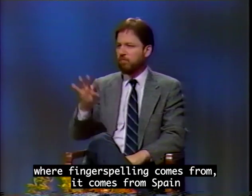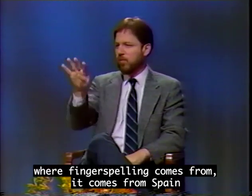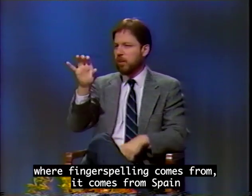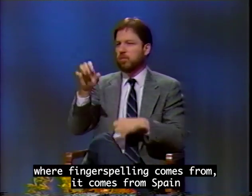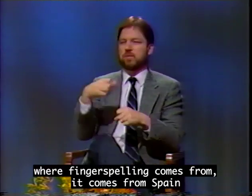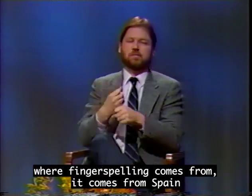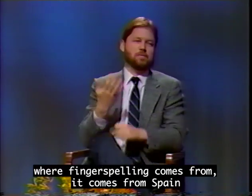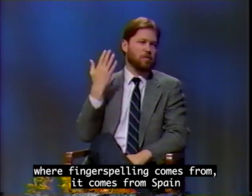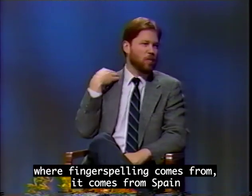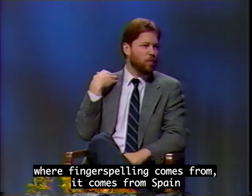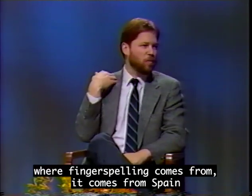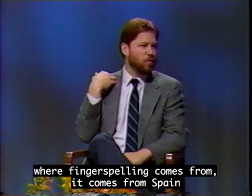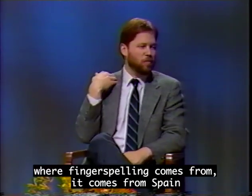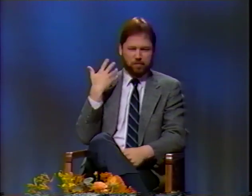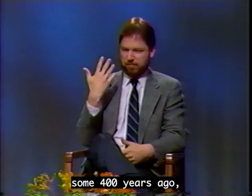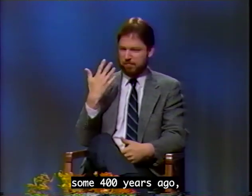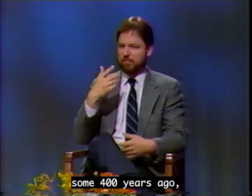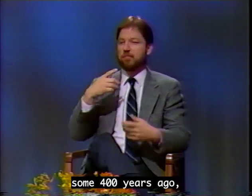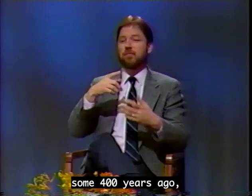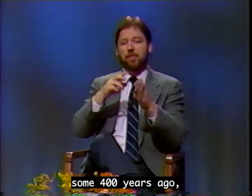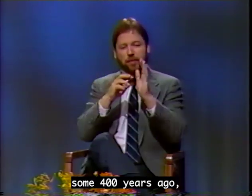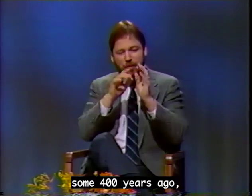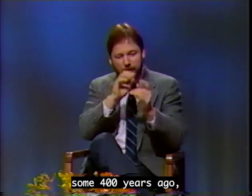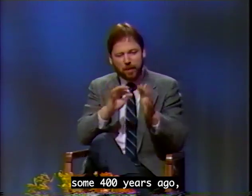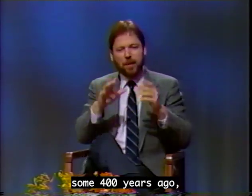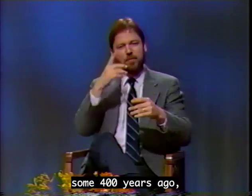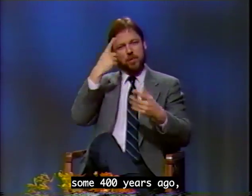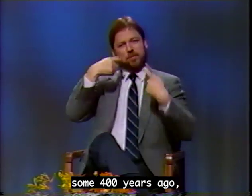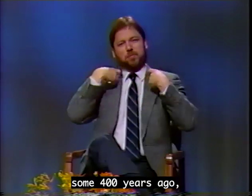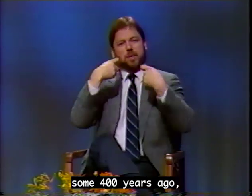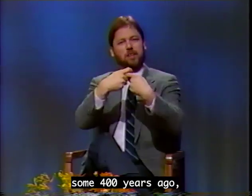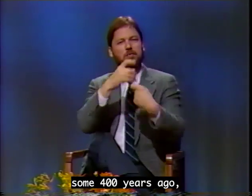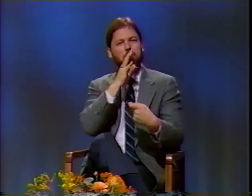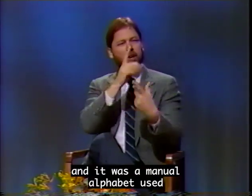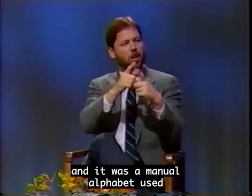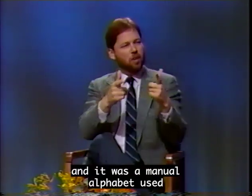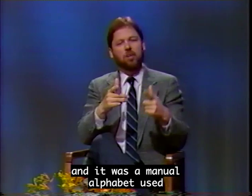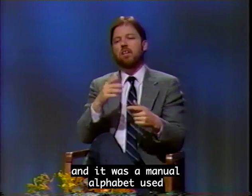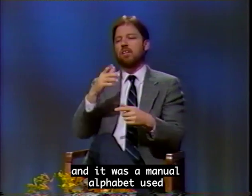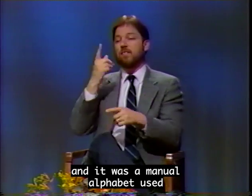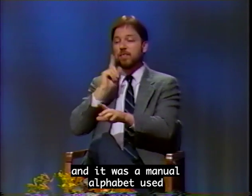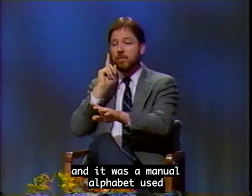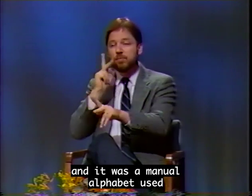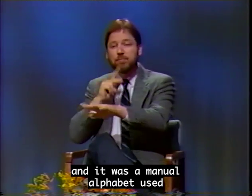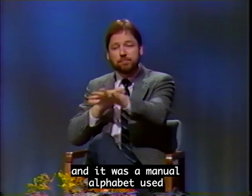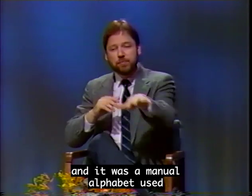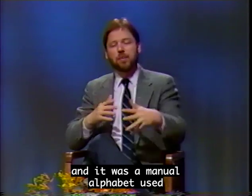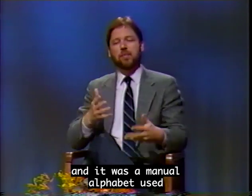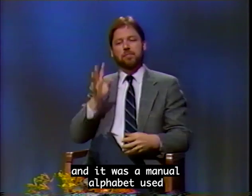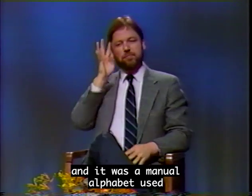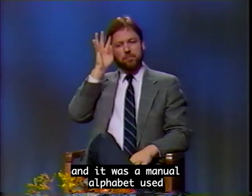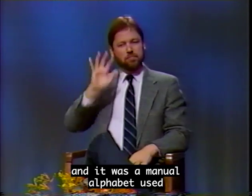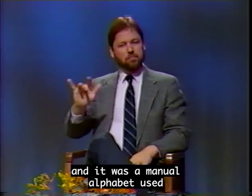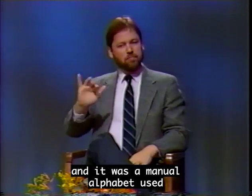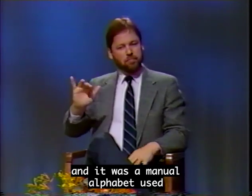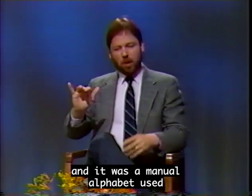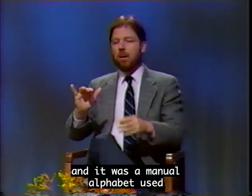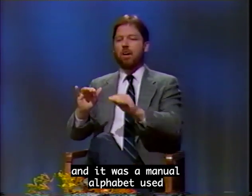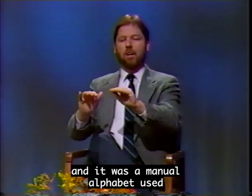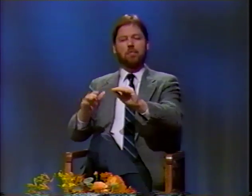fingerspelling comes from, it comes from Spain some 400 years ago. And it was a manual alphabet